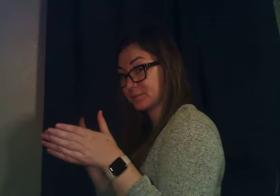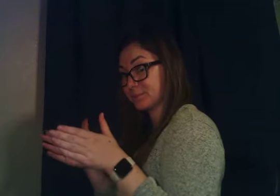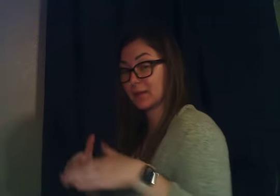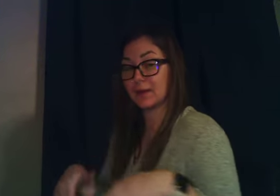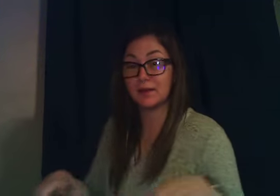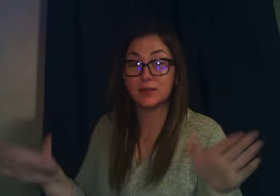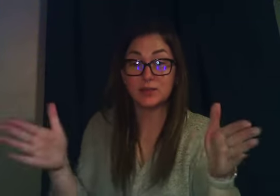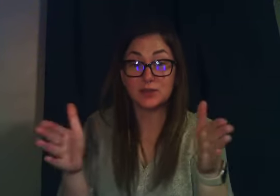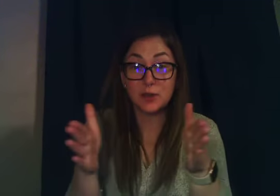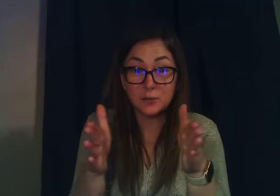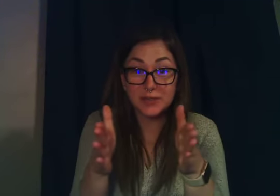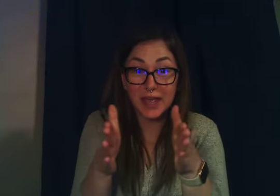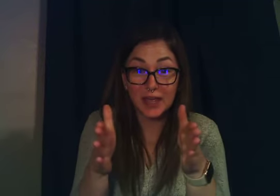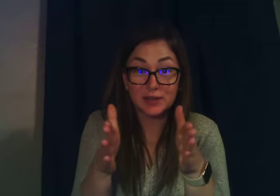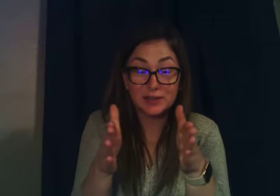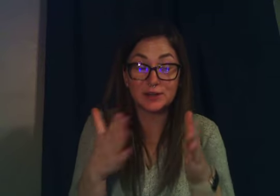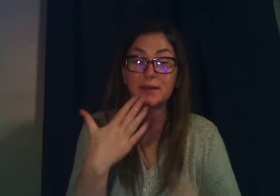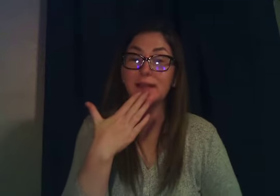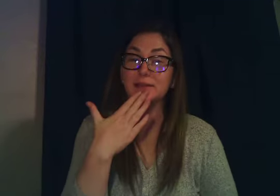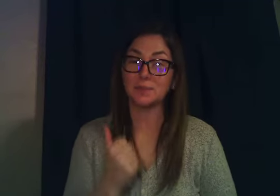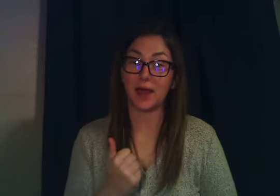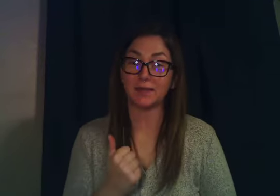So tender and mild.